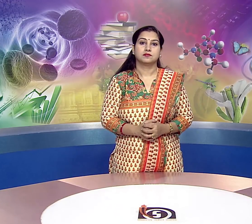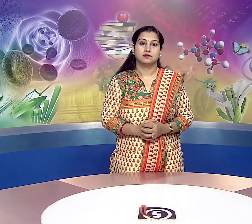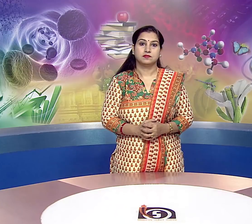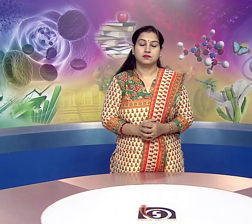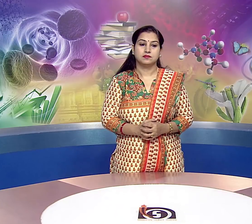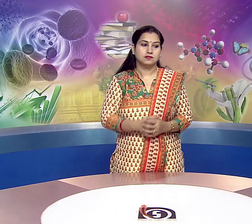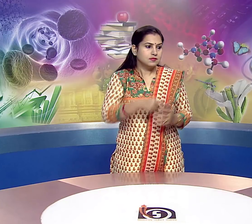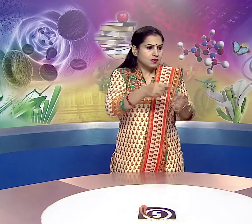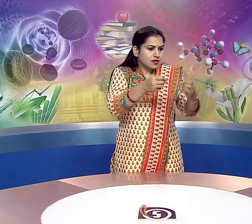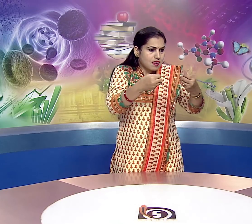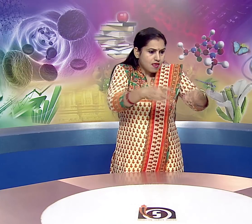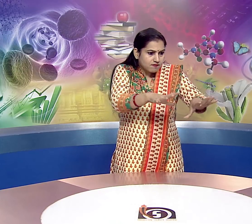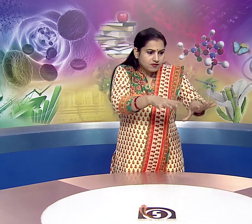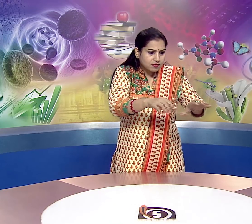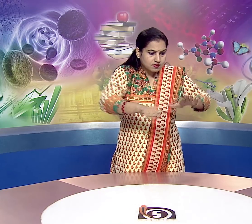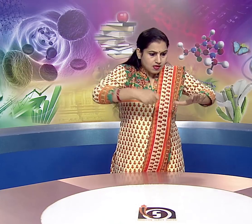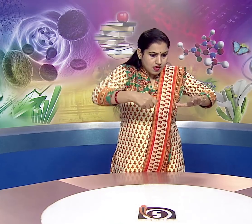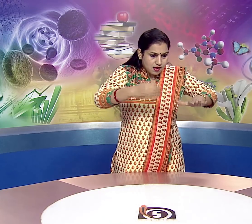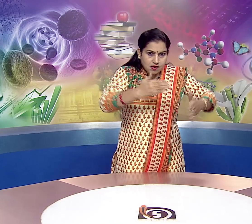he left his machine